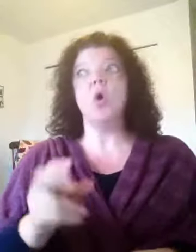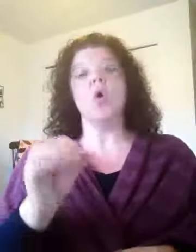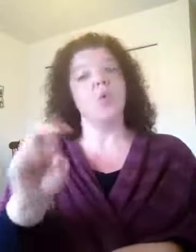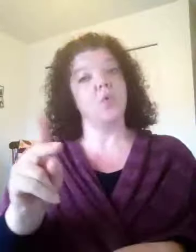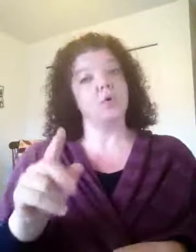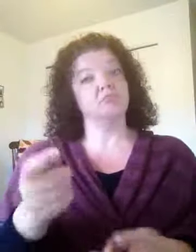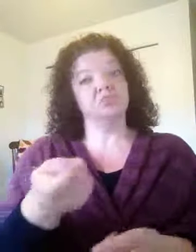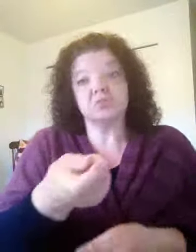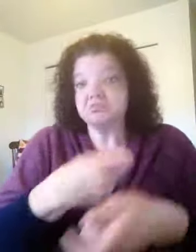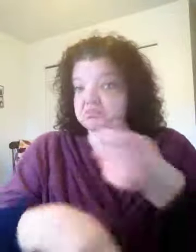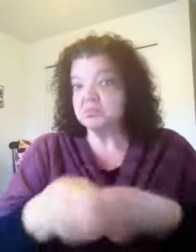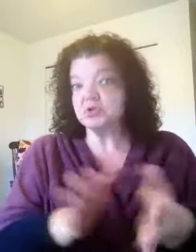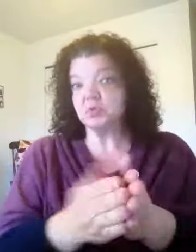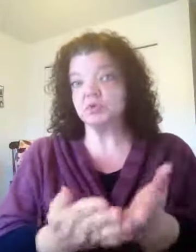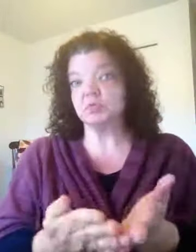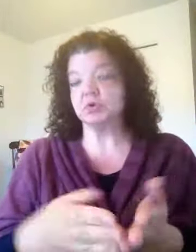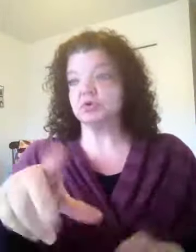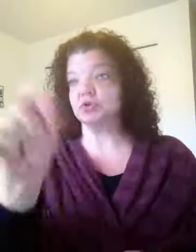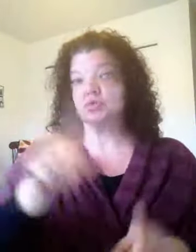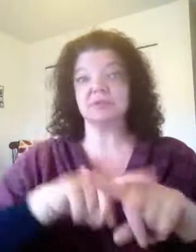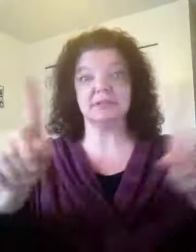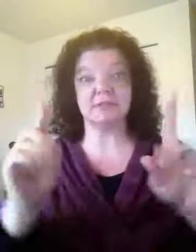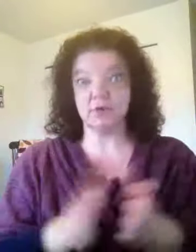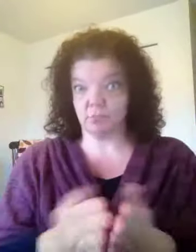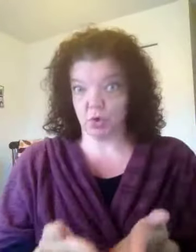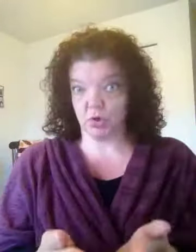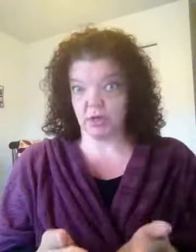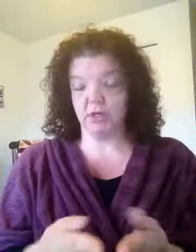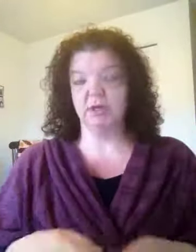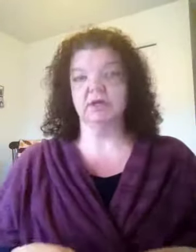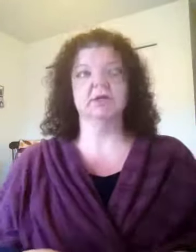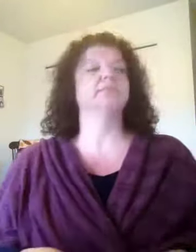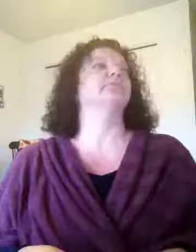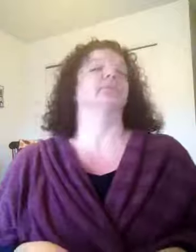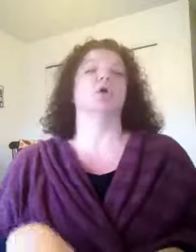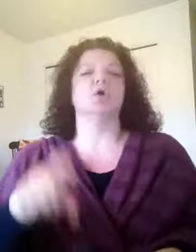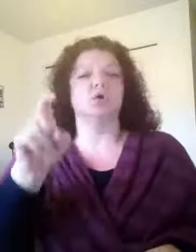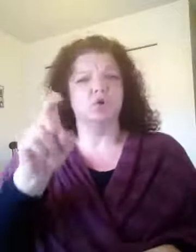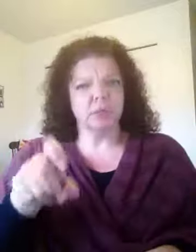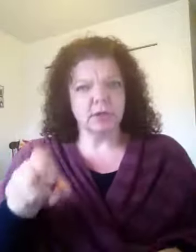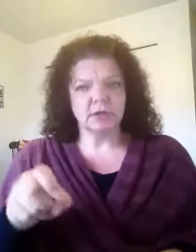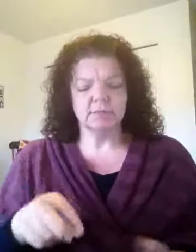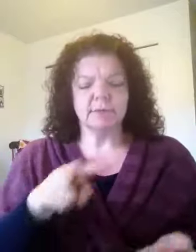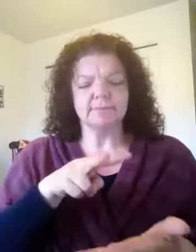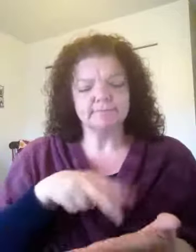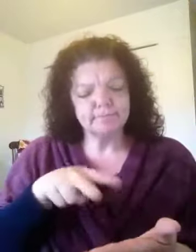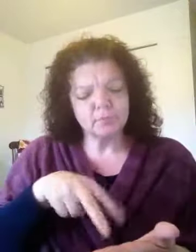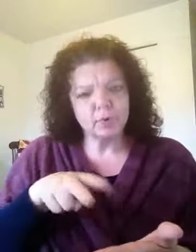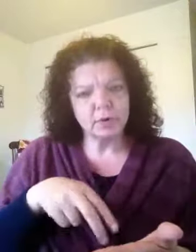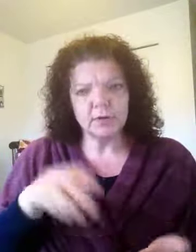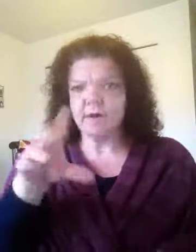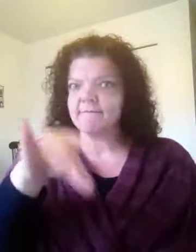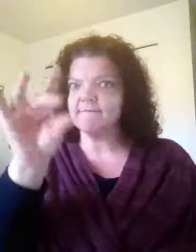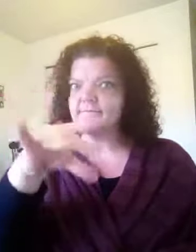book, because the first few questions you need to be going through and finding lots of different people and lots of different qualities of a good